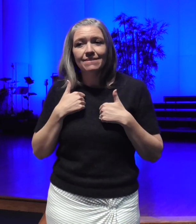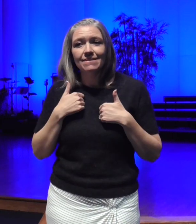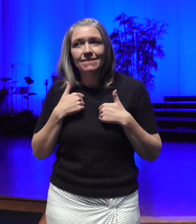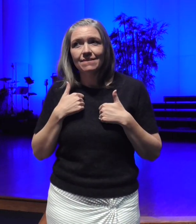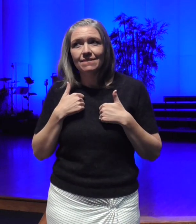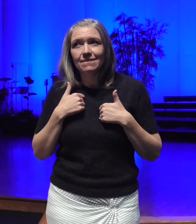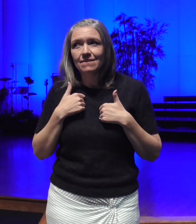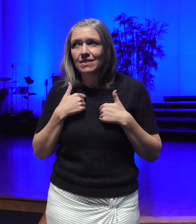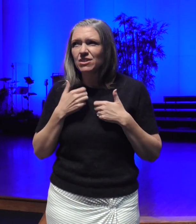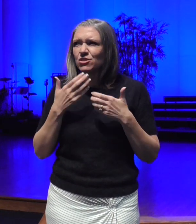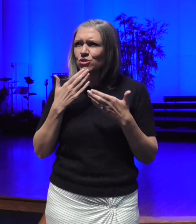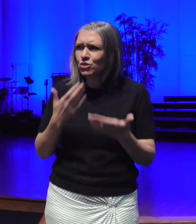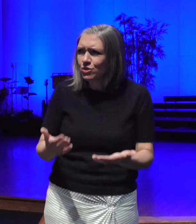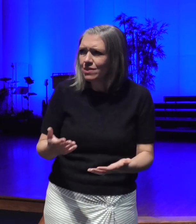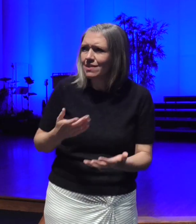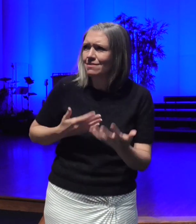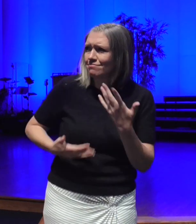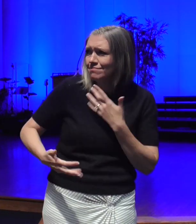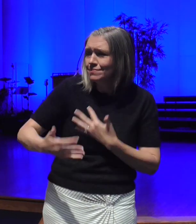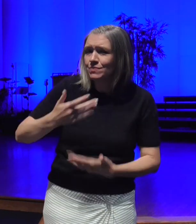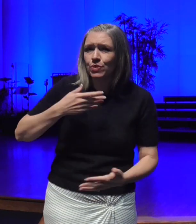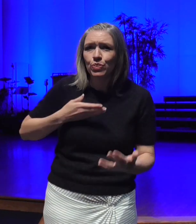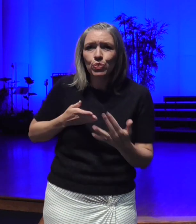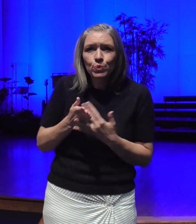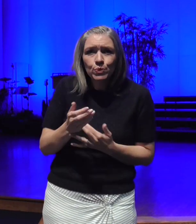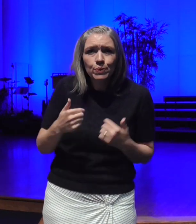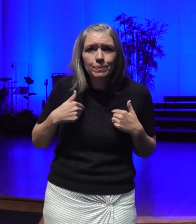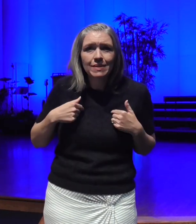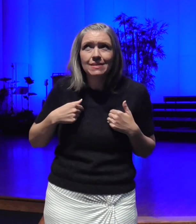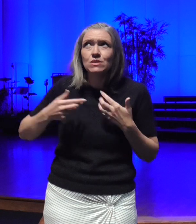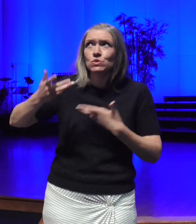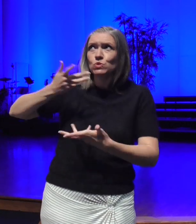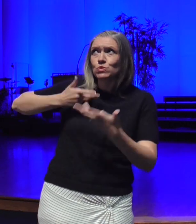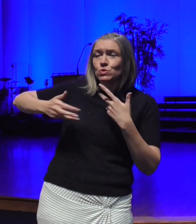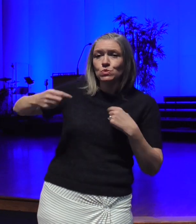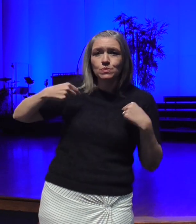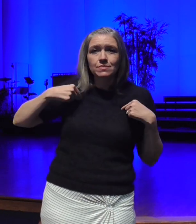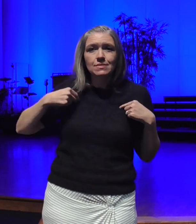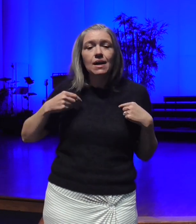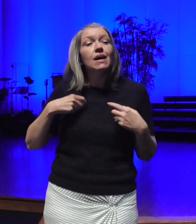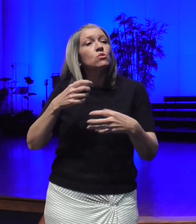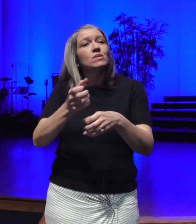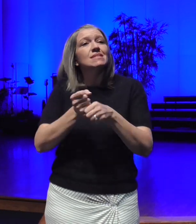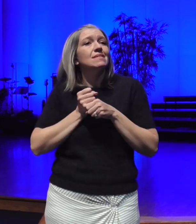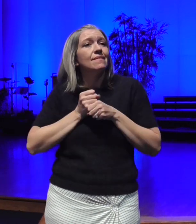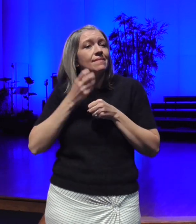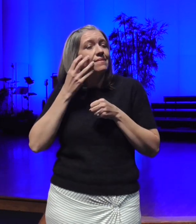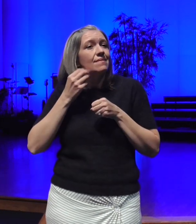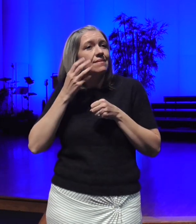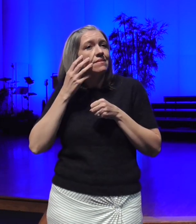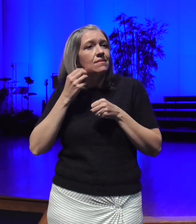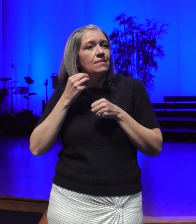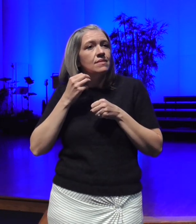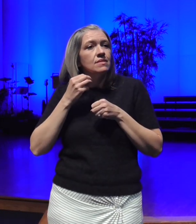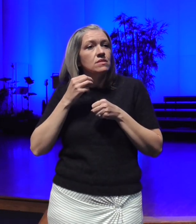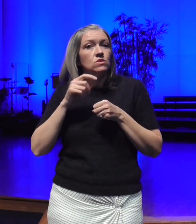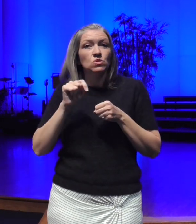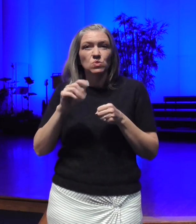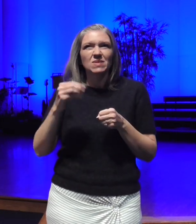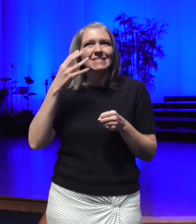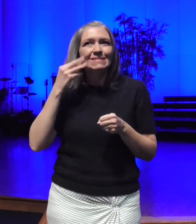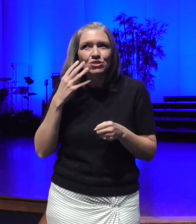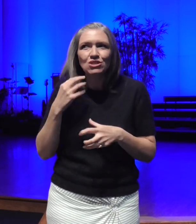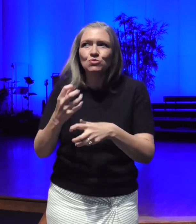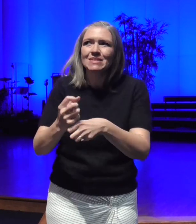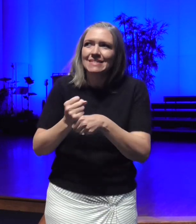how much good there is flowing through me and to me. I'm in receivership. So to be in